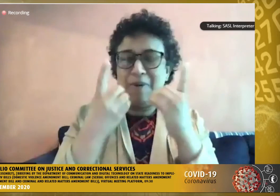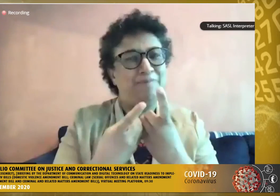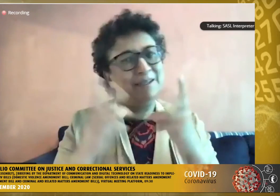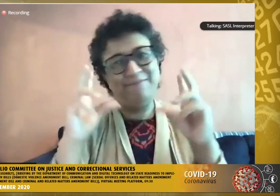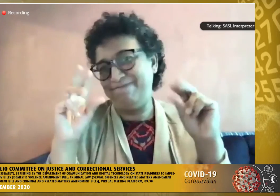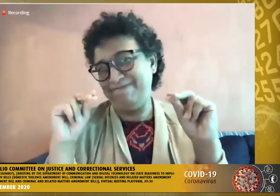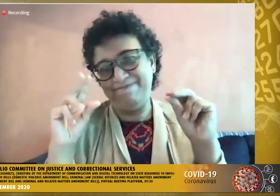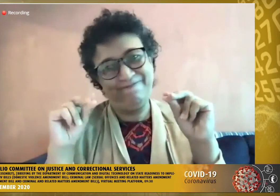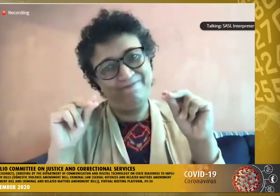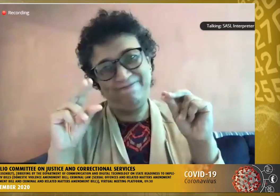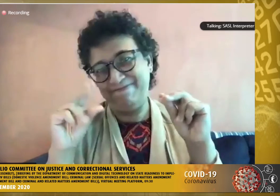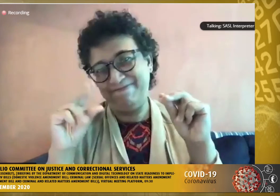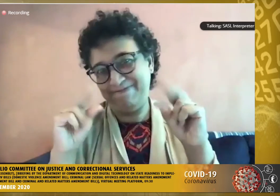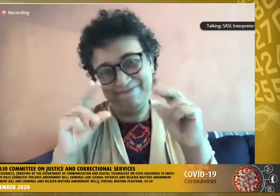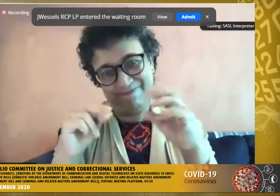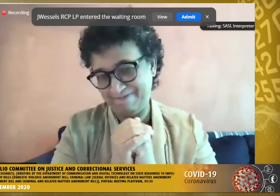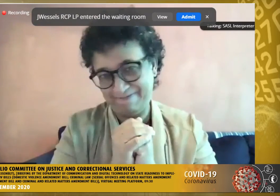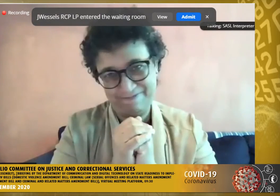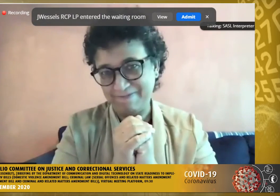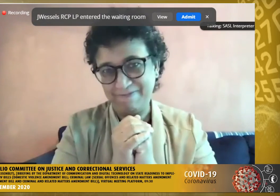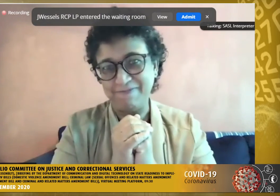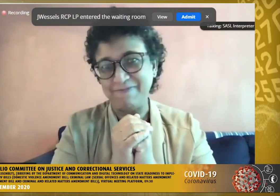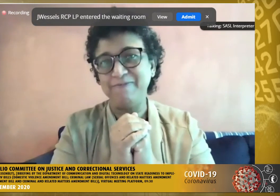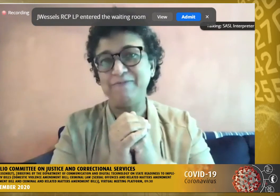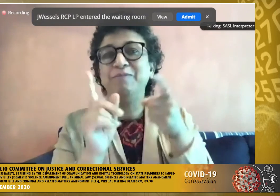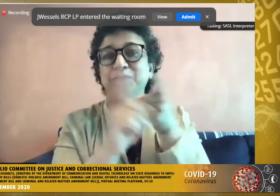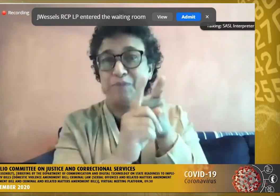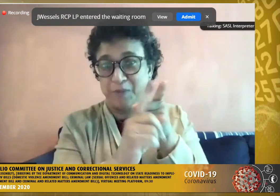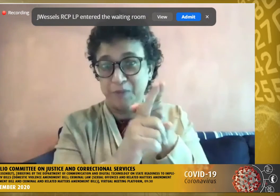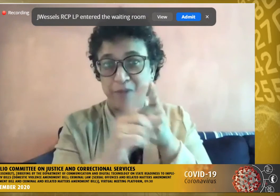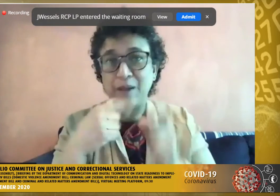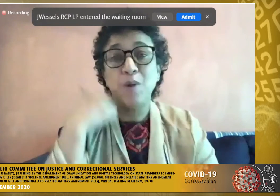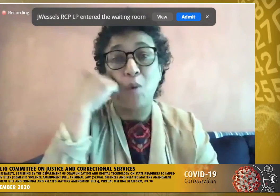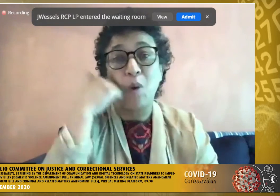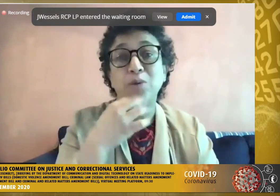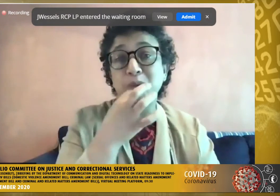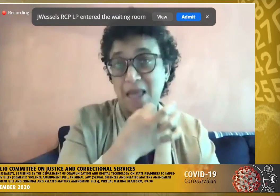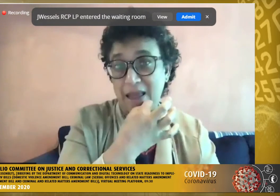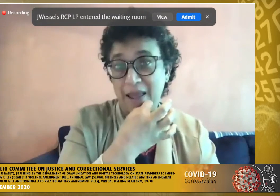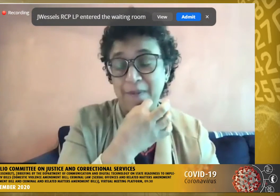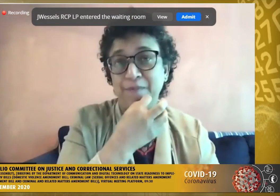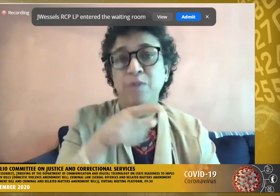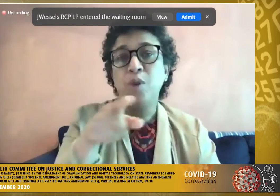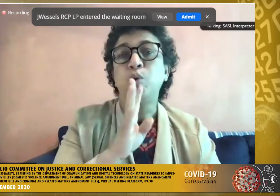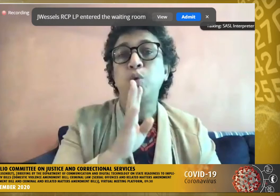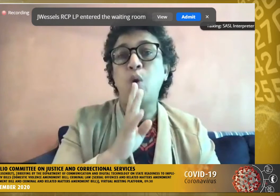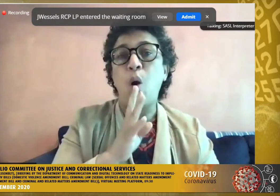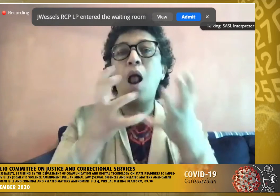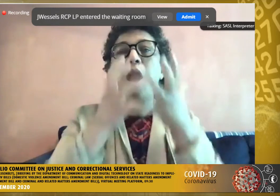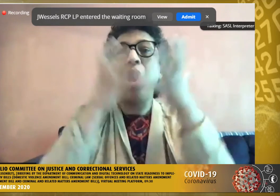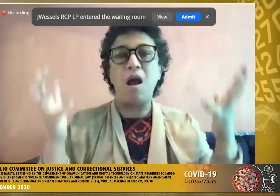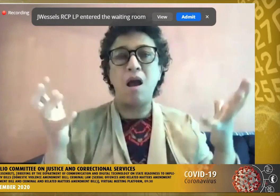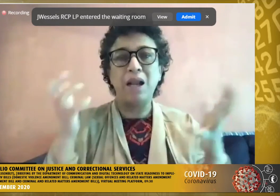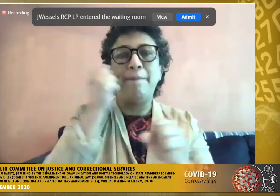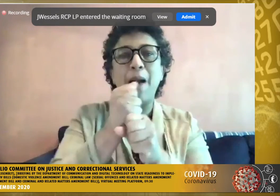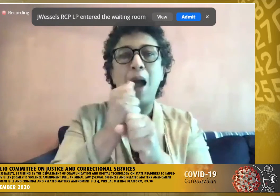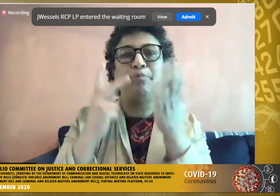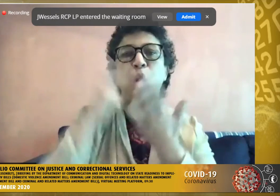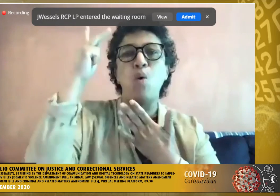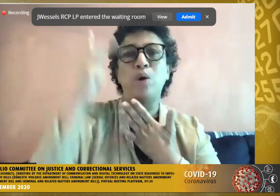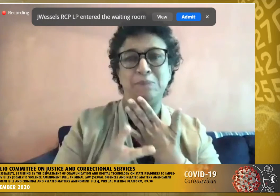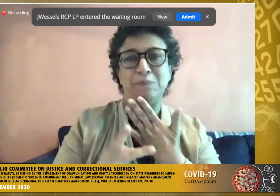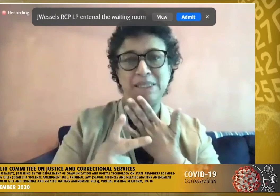violence, I don't think I would feel a sense of comfort or satisfaction from this department. And I would